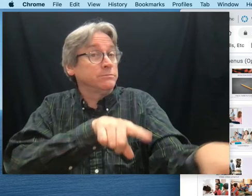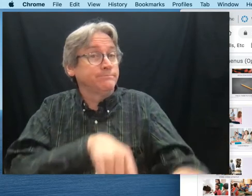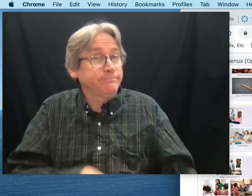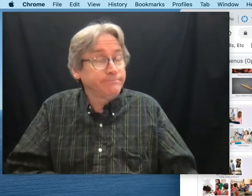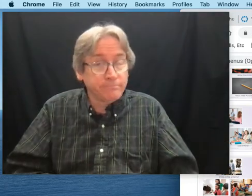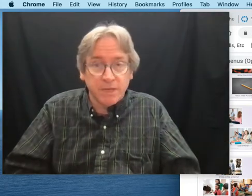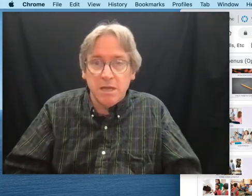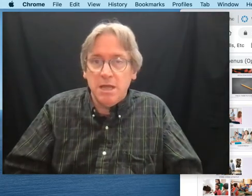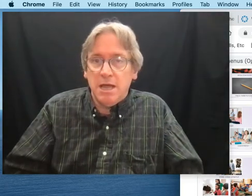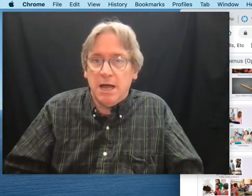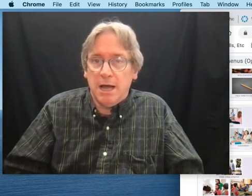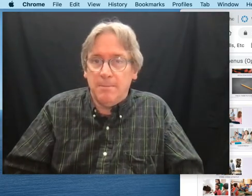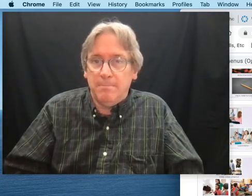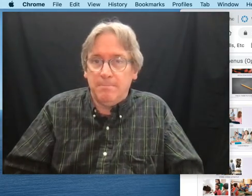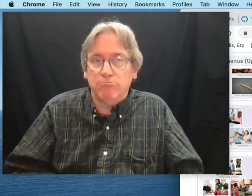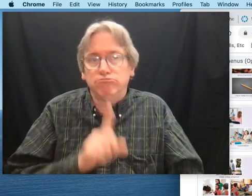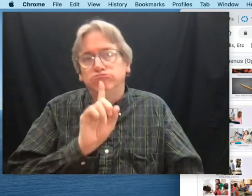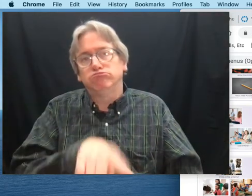answer.